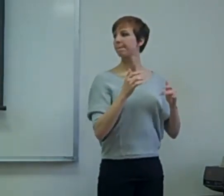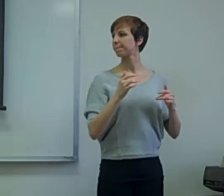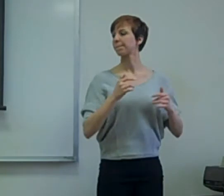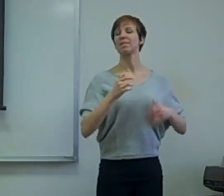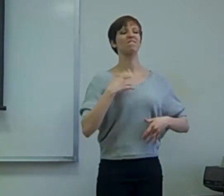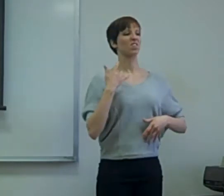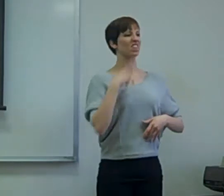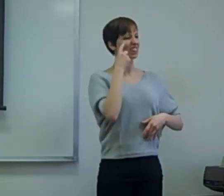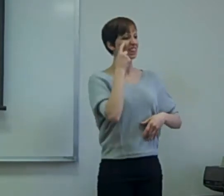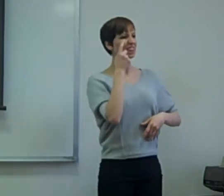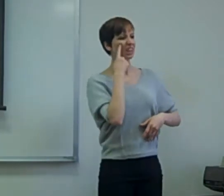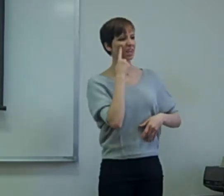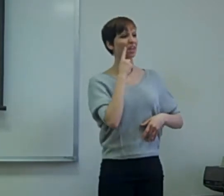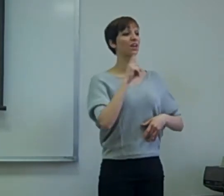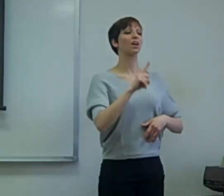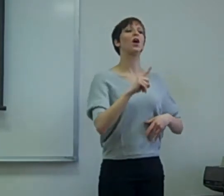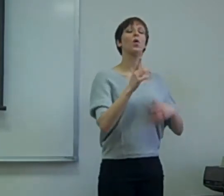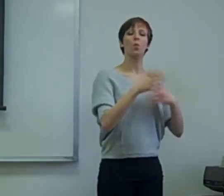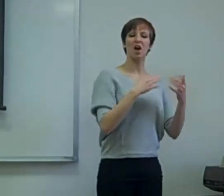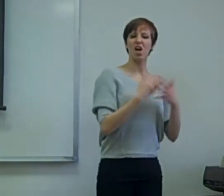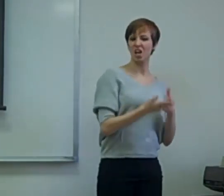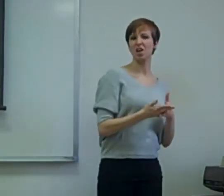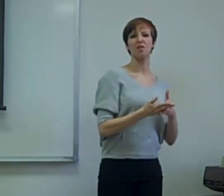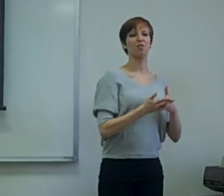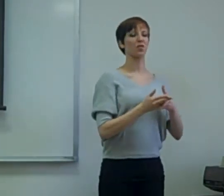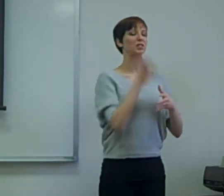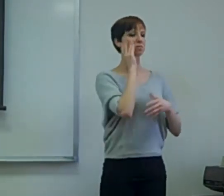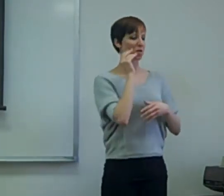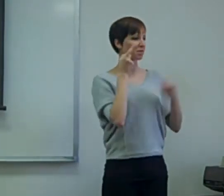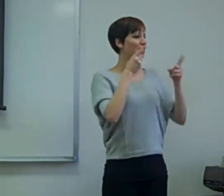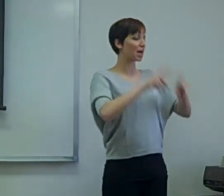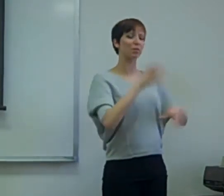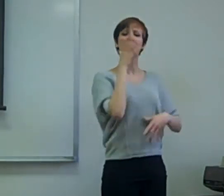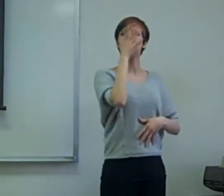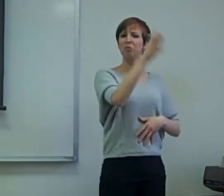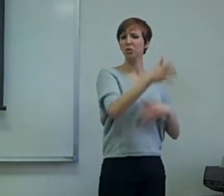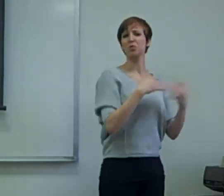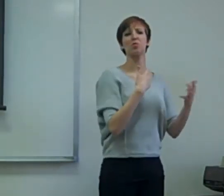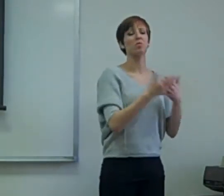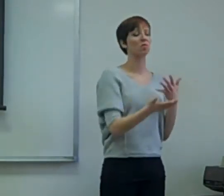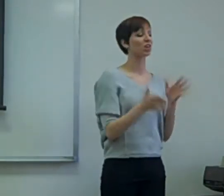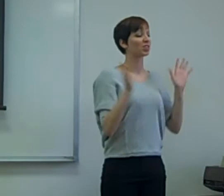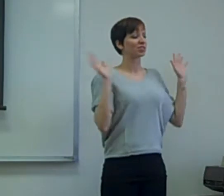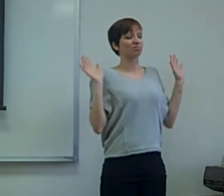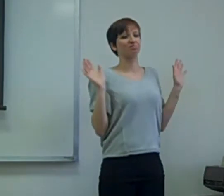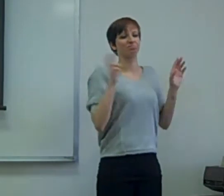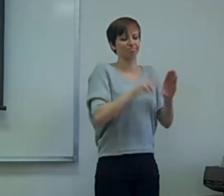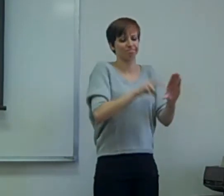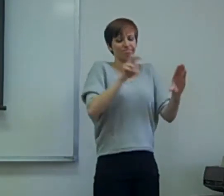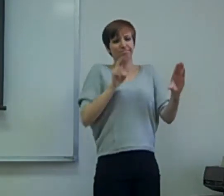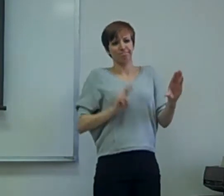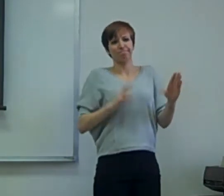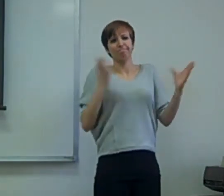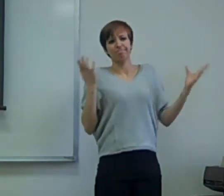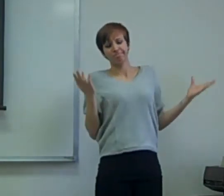to me. Whereas Niemeyer's says that you can be actively engaged in your own grief. There are things that you can